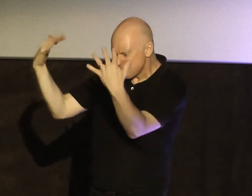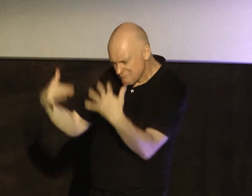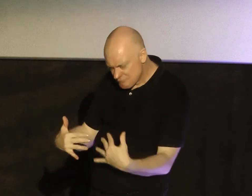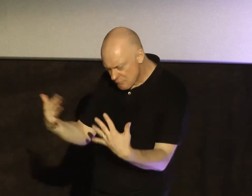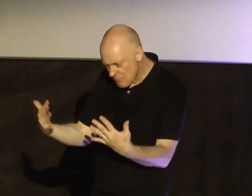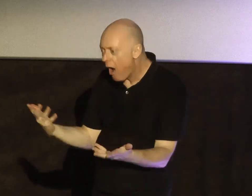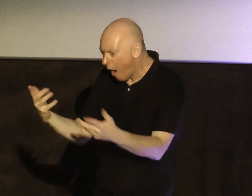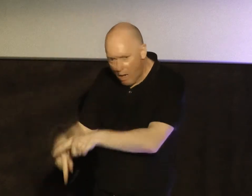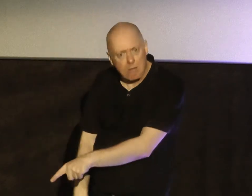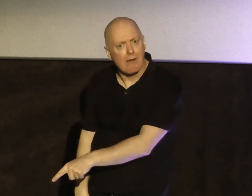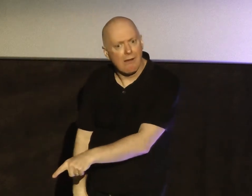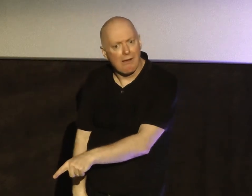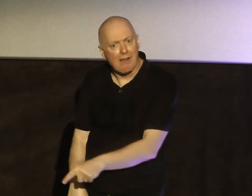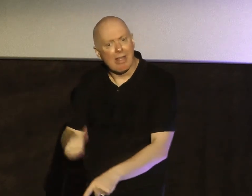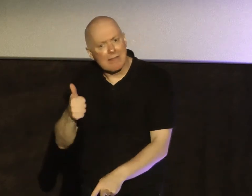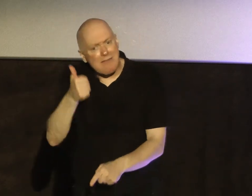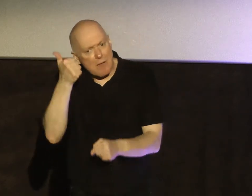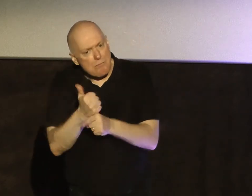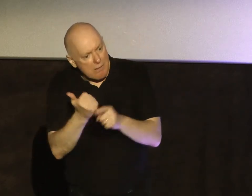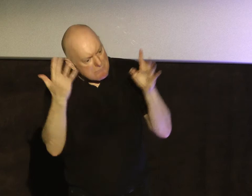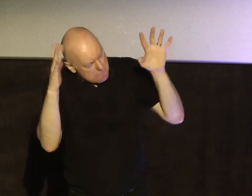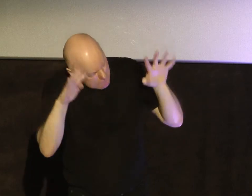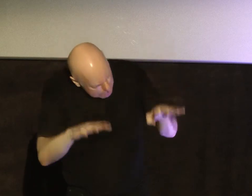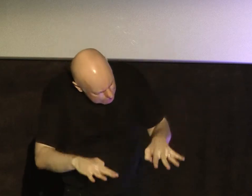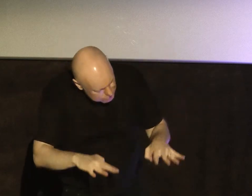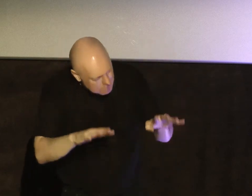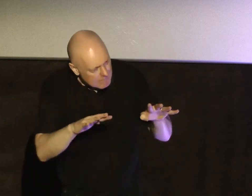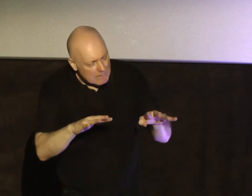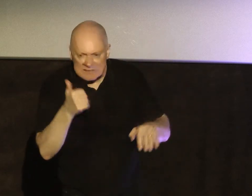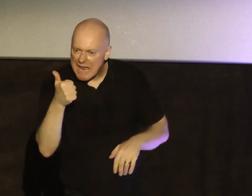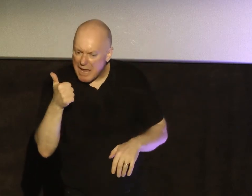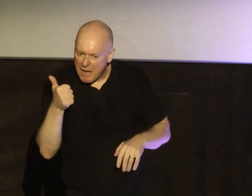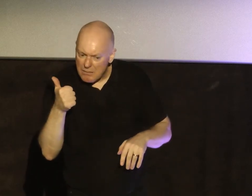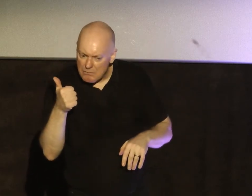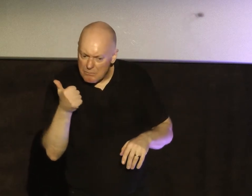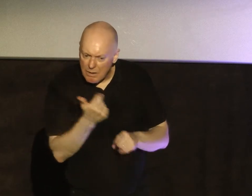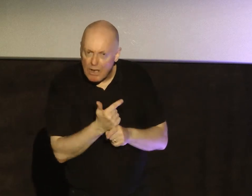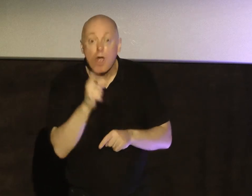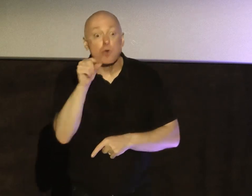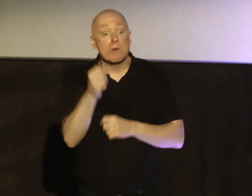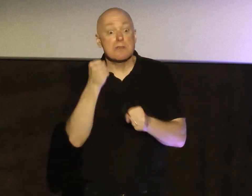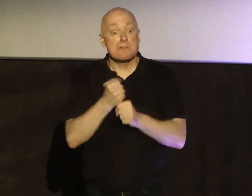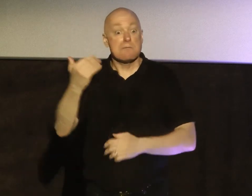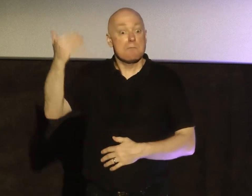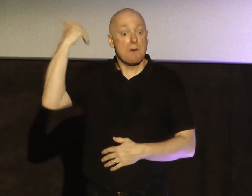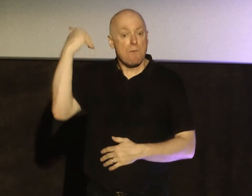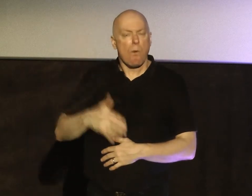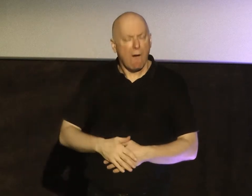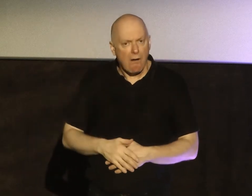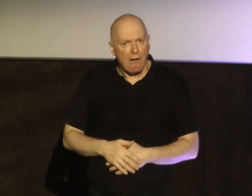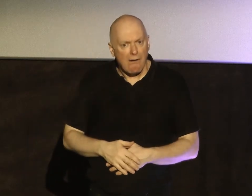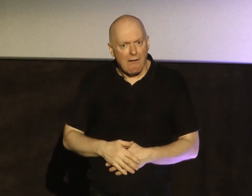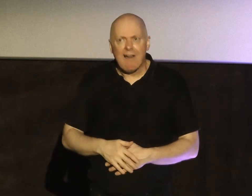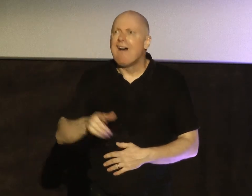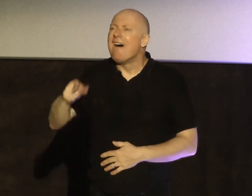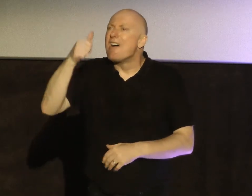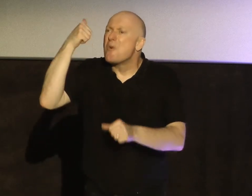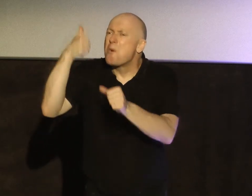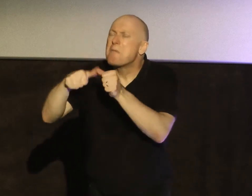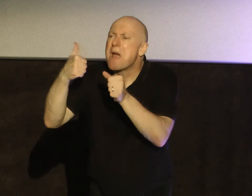us that the 10 brothers bowed down before him, just as he dreamed 20 years prior, and he remembers the dreams in